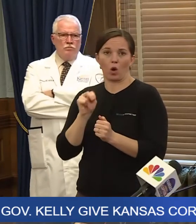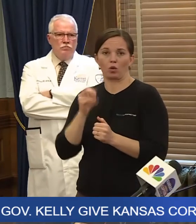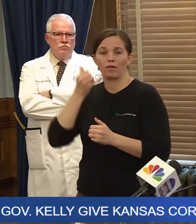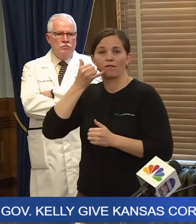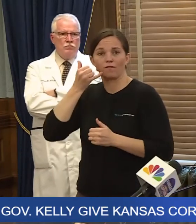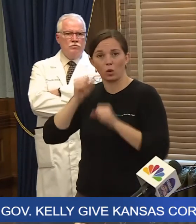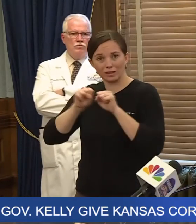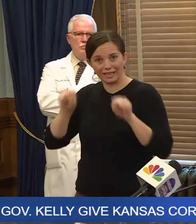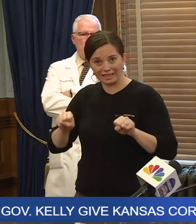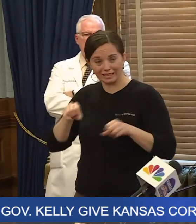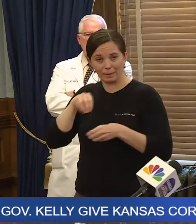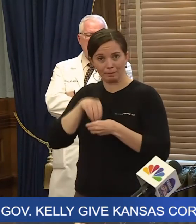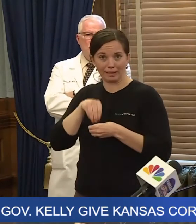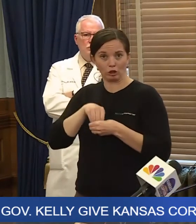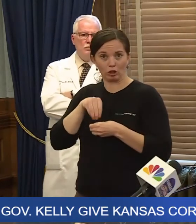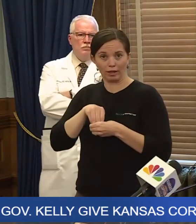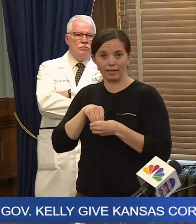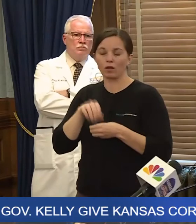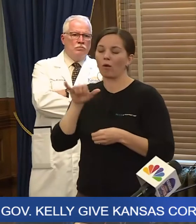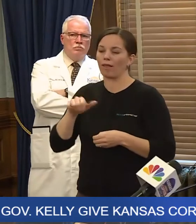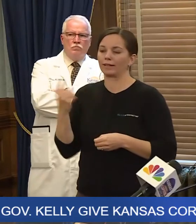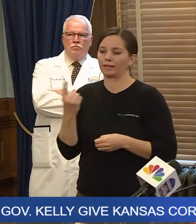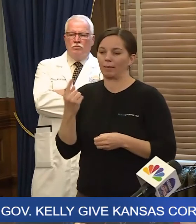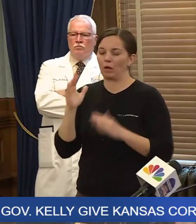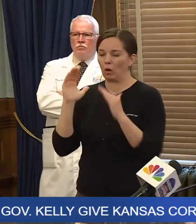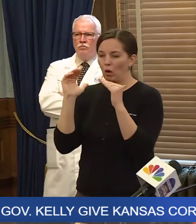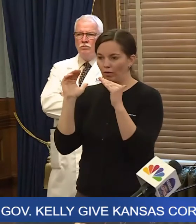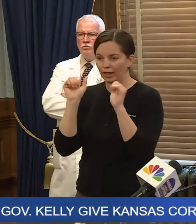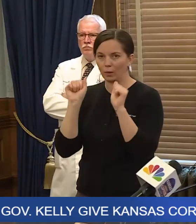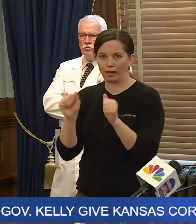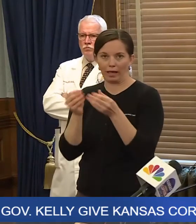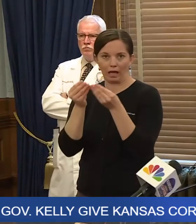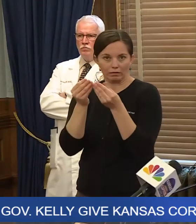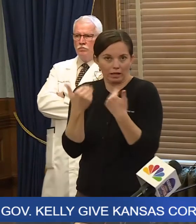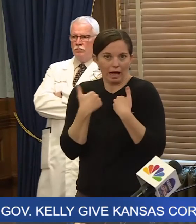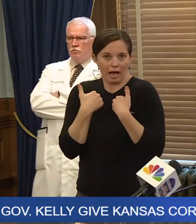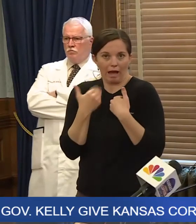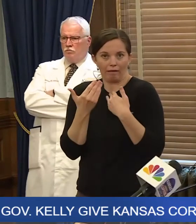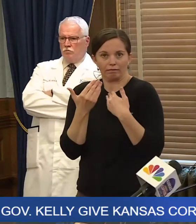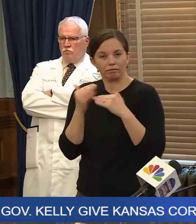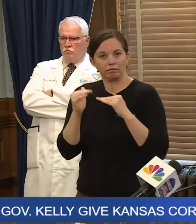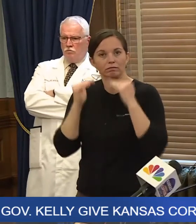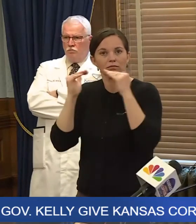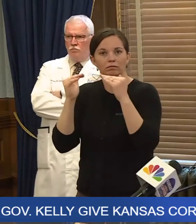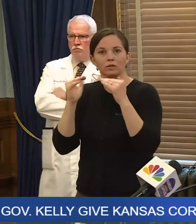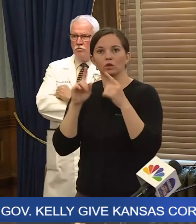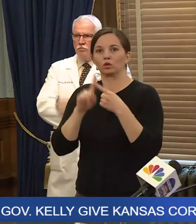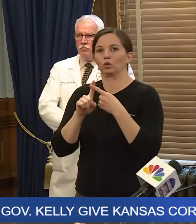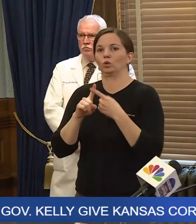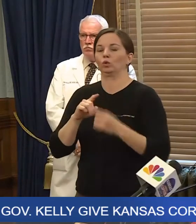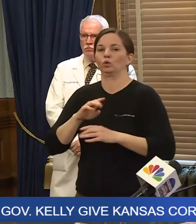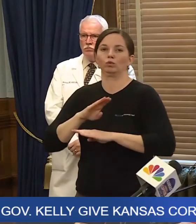phone system internally. And so that is something that we'll hopefully have by the end of this week, and it will be continued capacity.